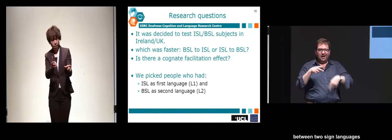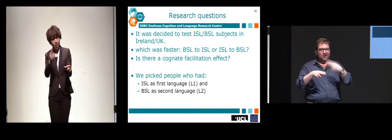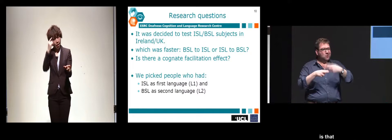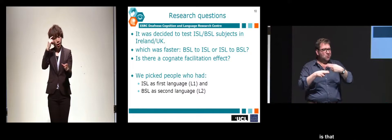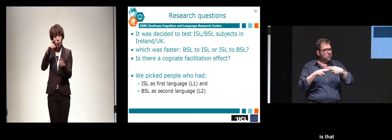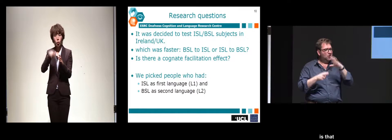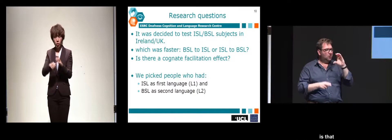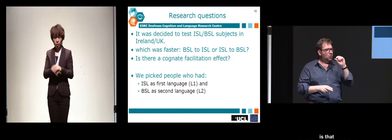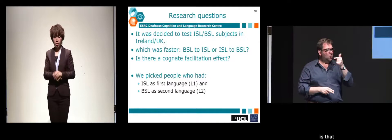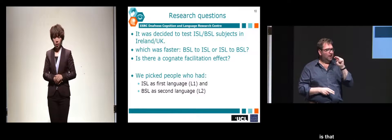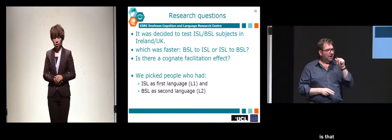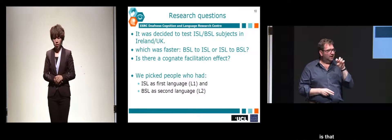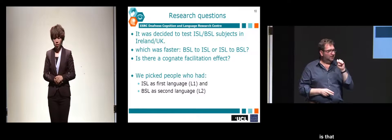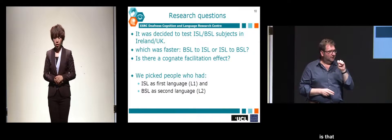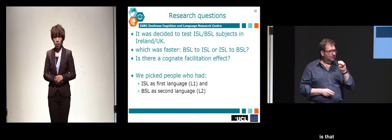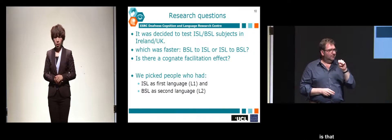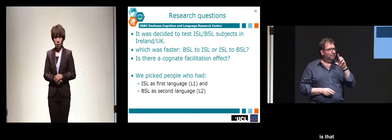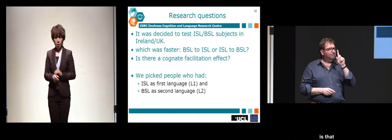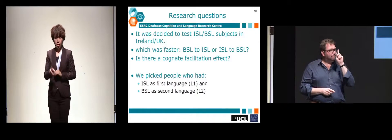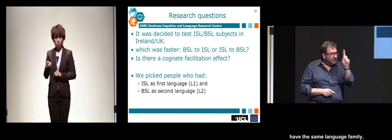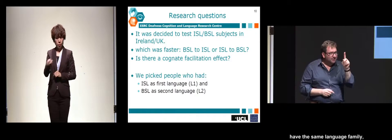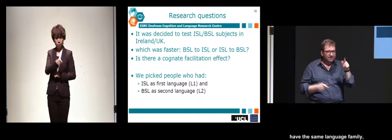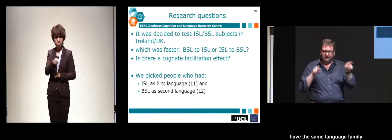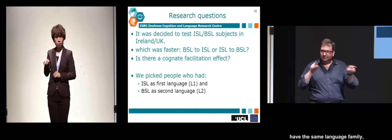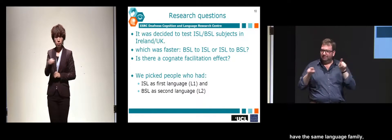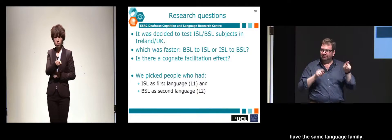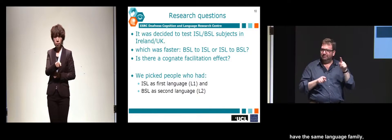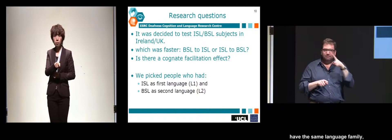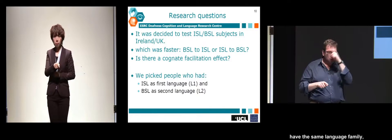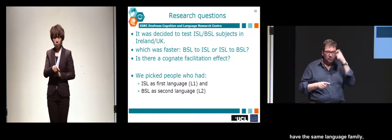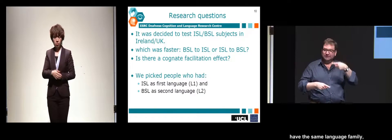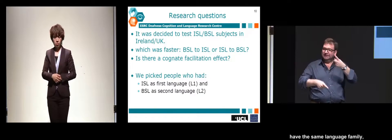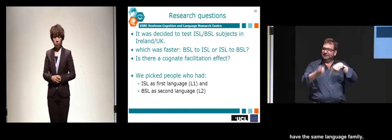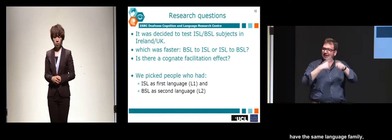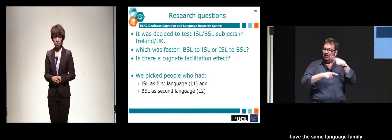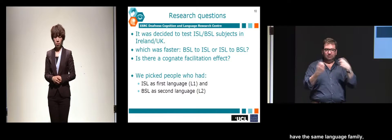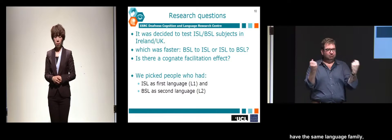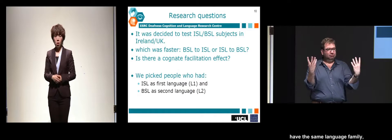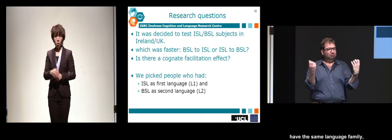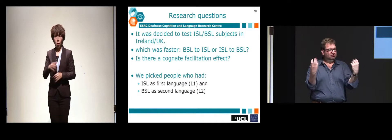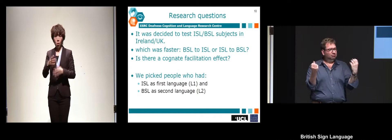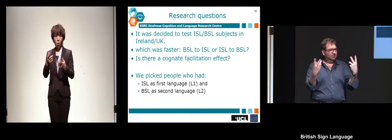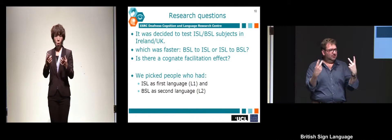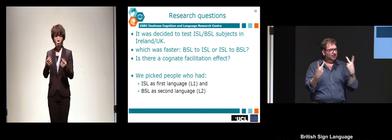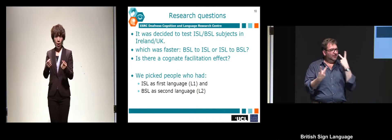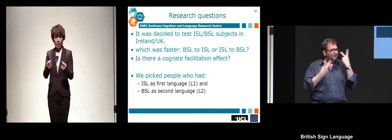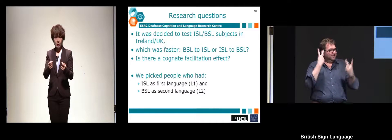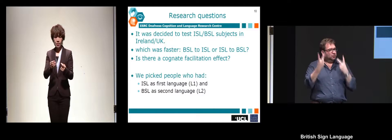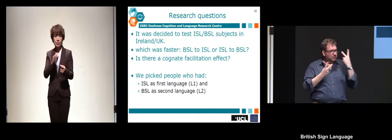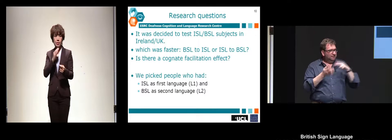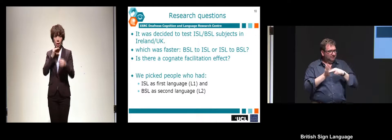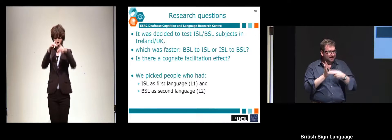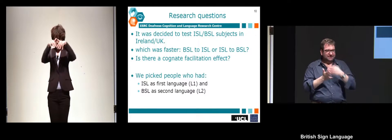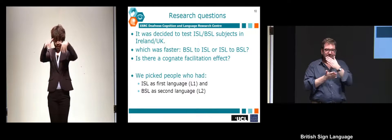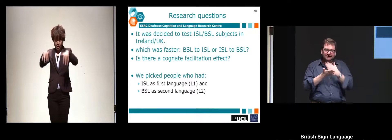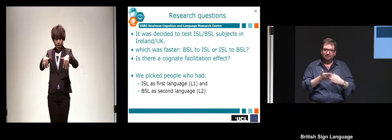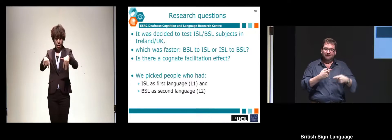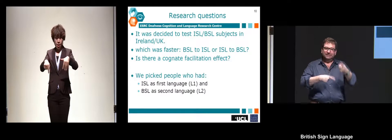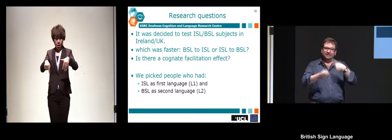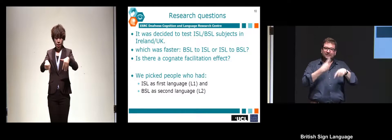of cognate is that the two languages have to have the same language family, but Irish Sign Language and British Sign Language do not have